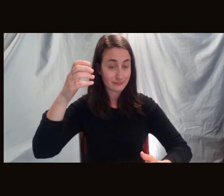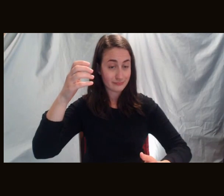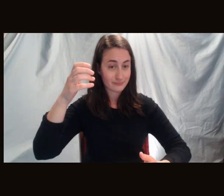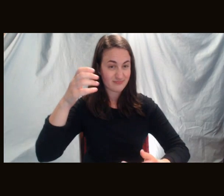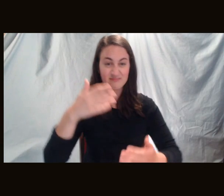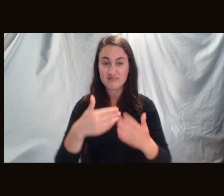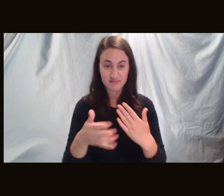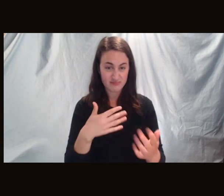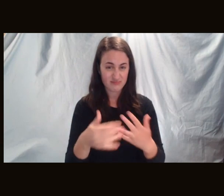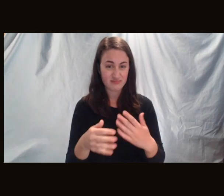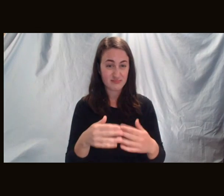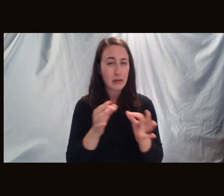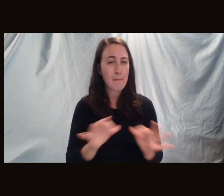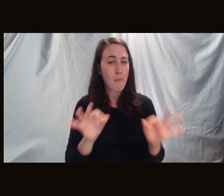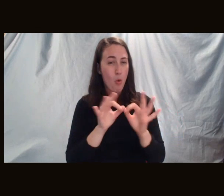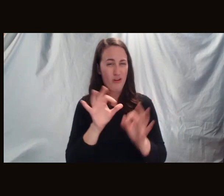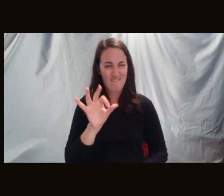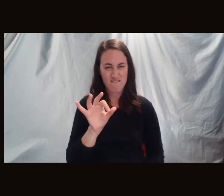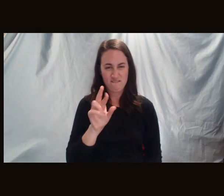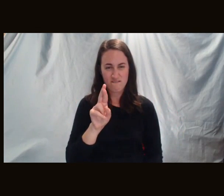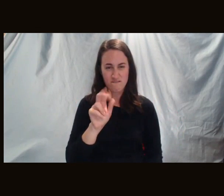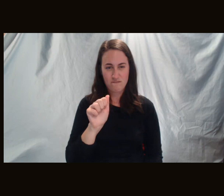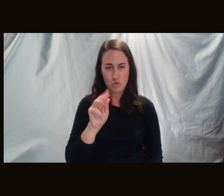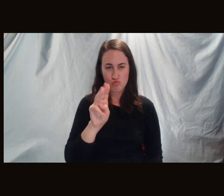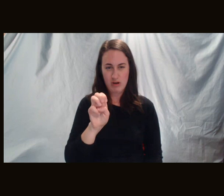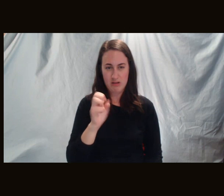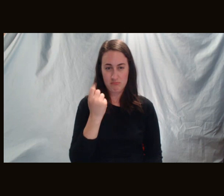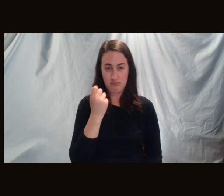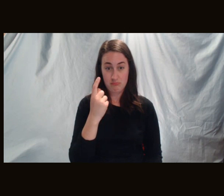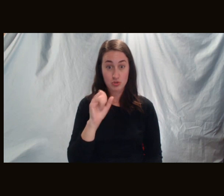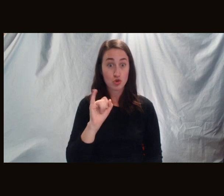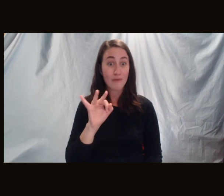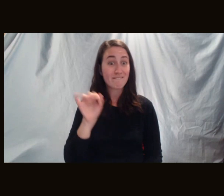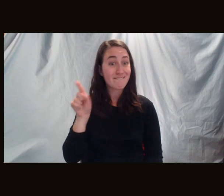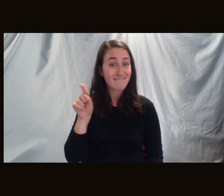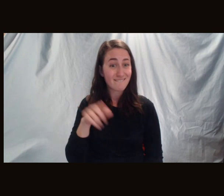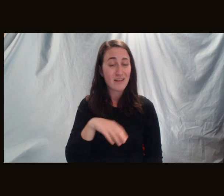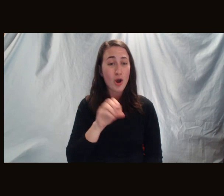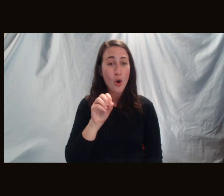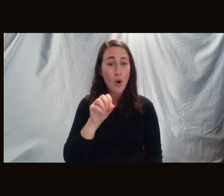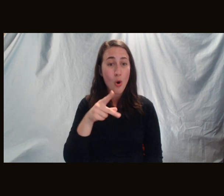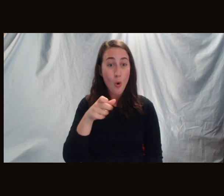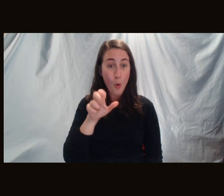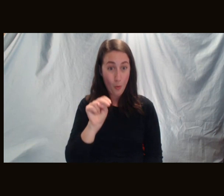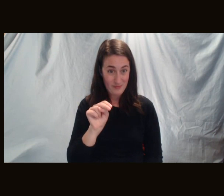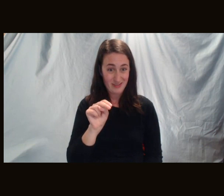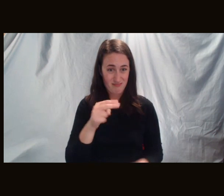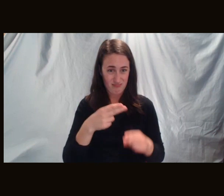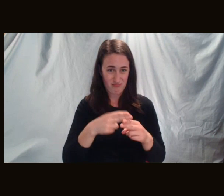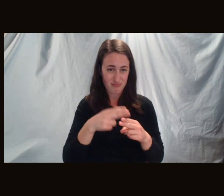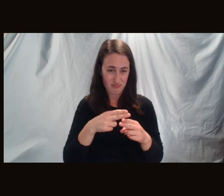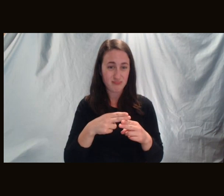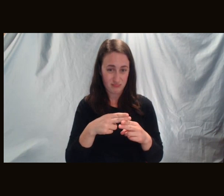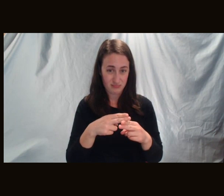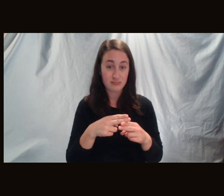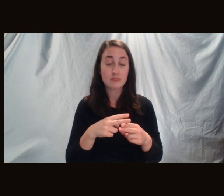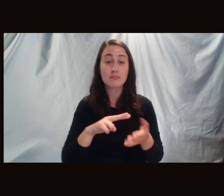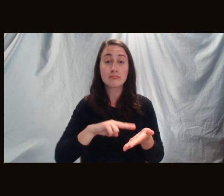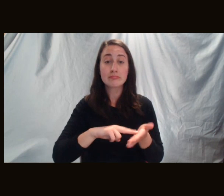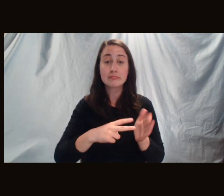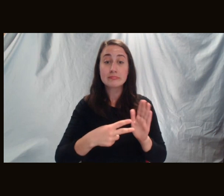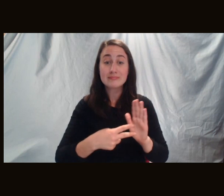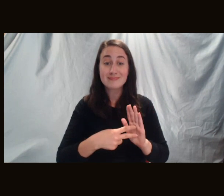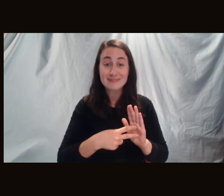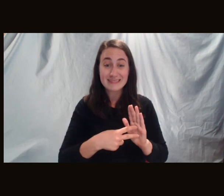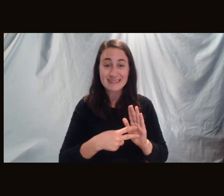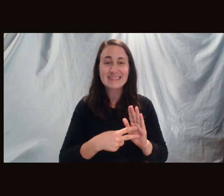is to understand your frame. From open position, we have the back of the lead's hands putting pressure